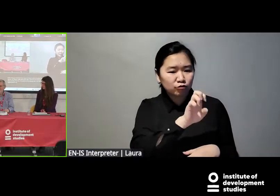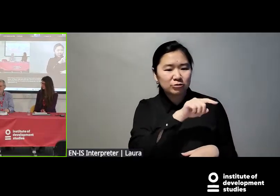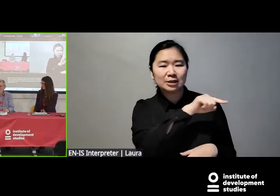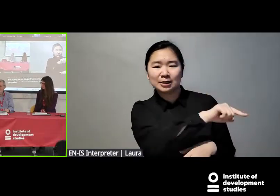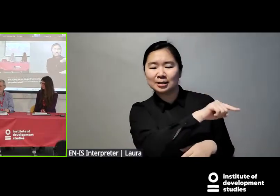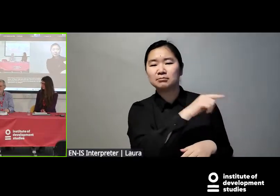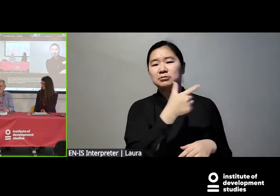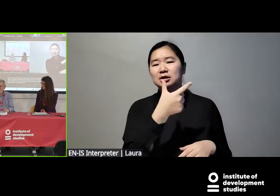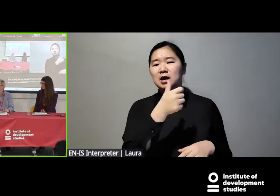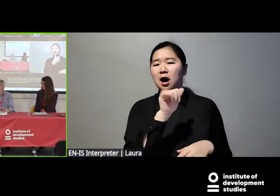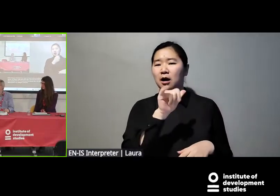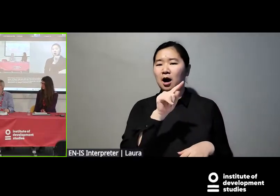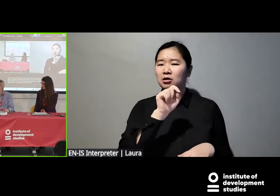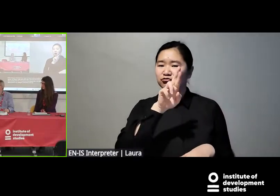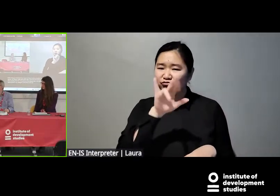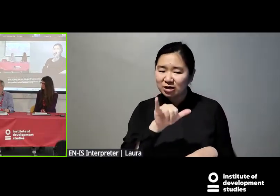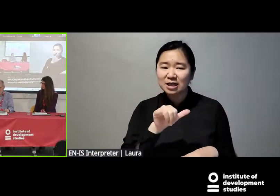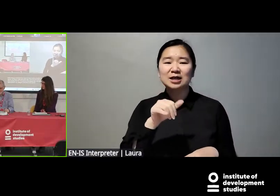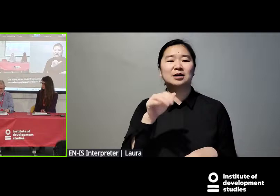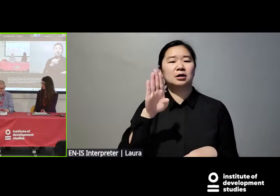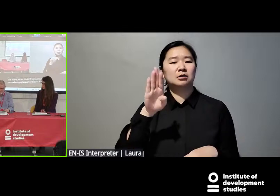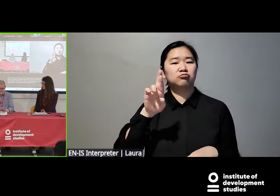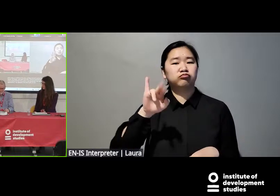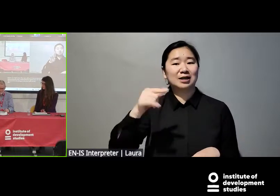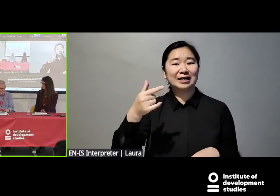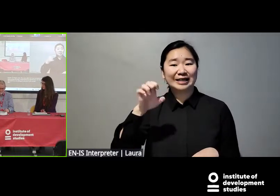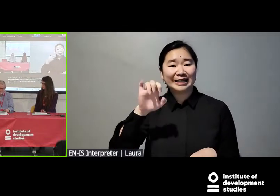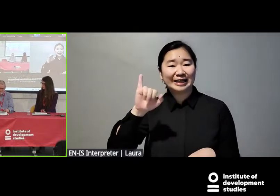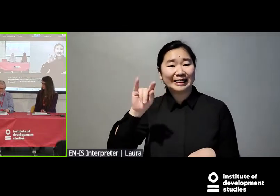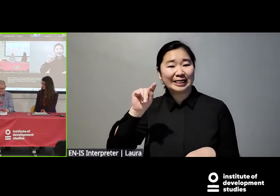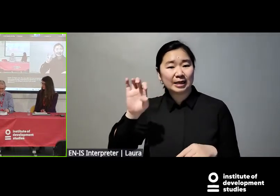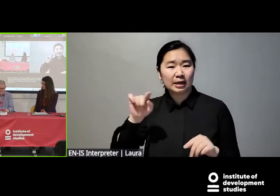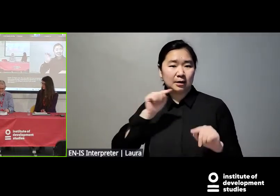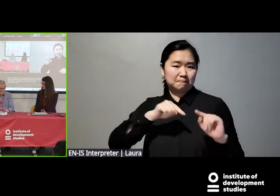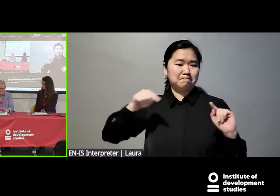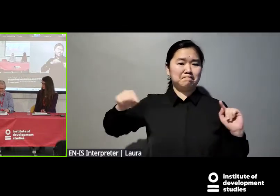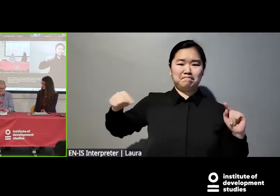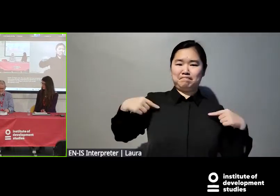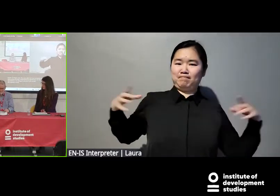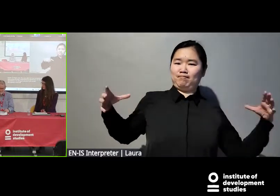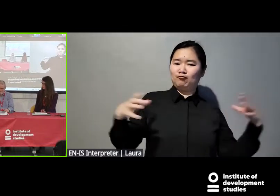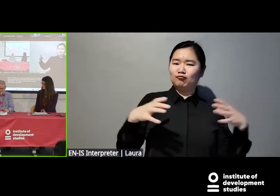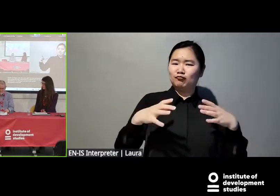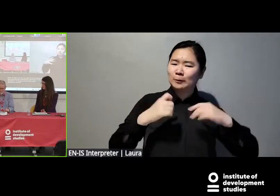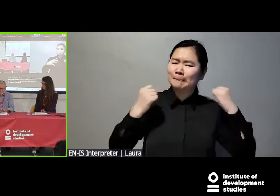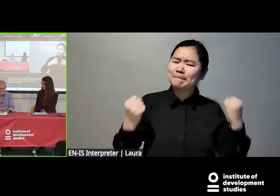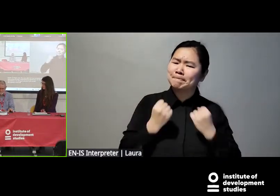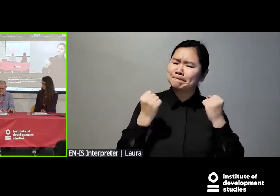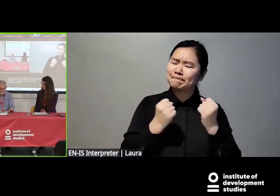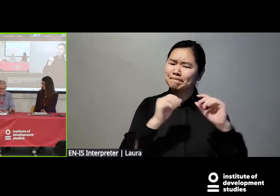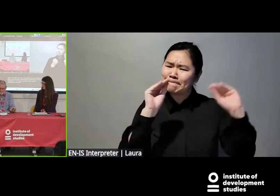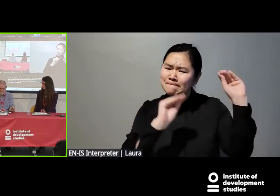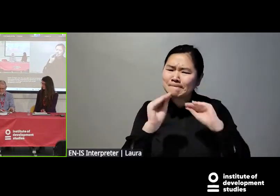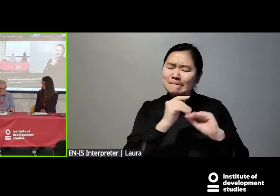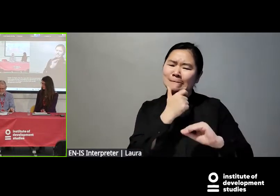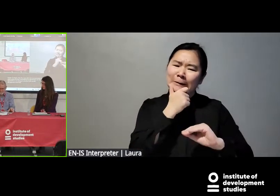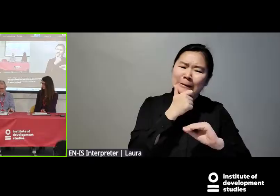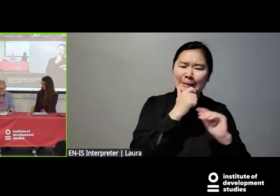Futures Programme Director, who put faith in us as an editorial team to deliver on this ambitious